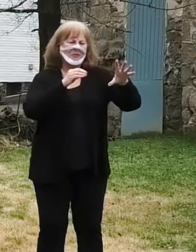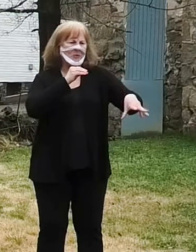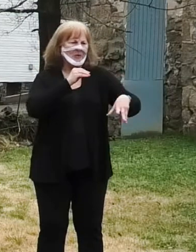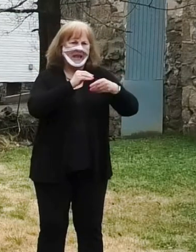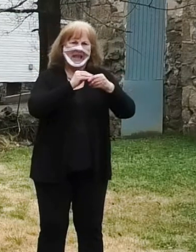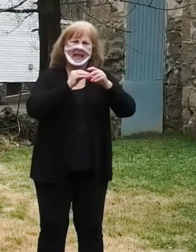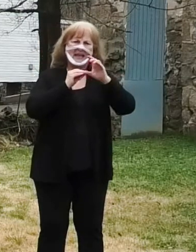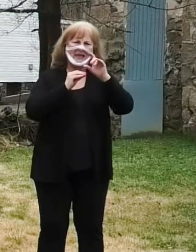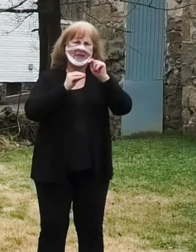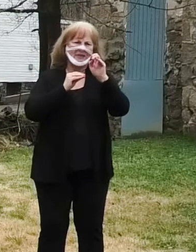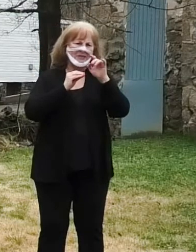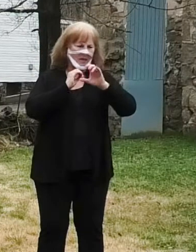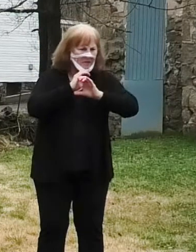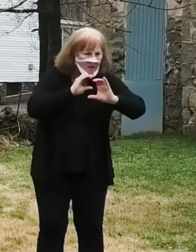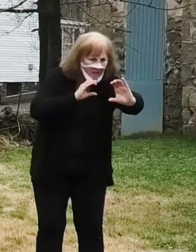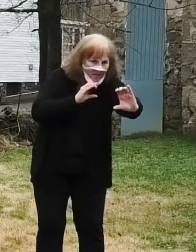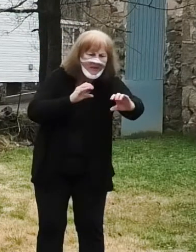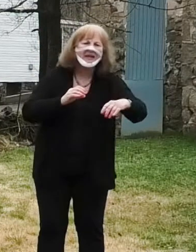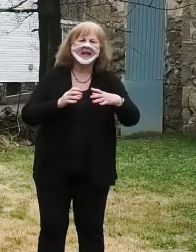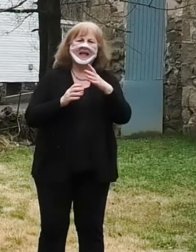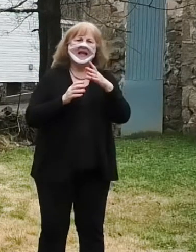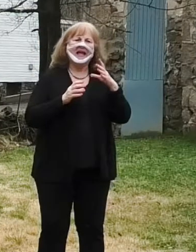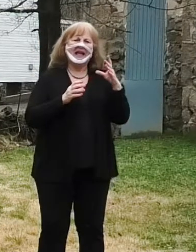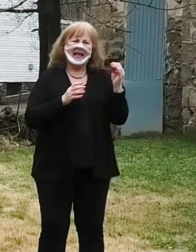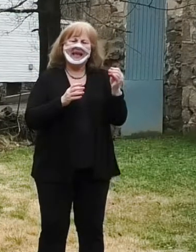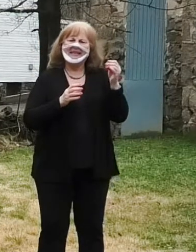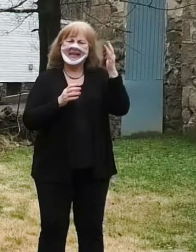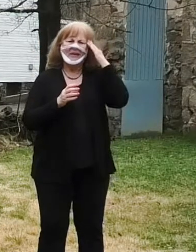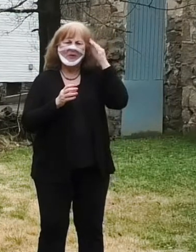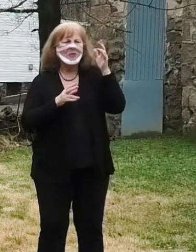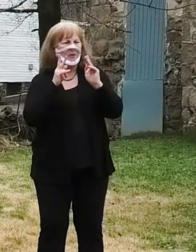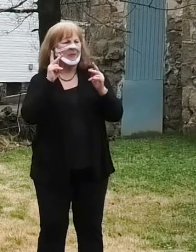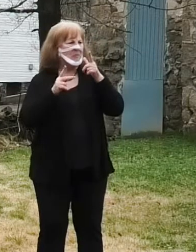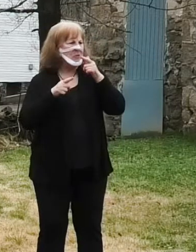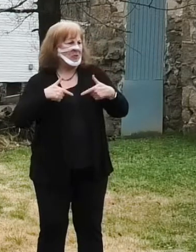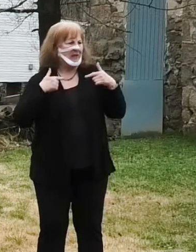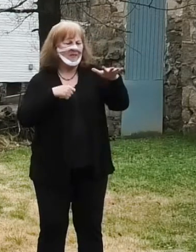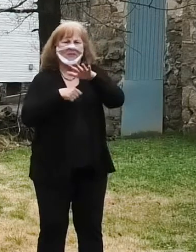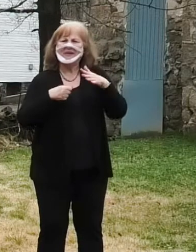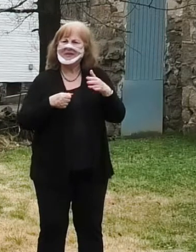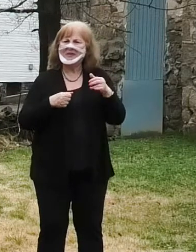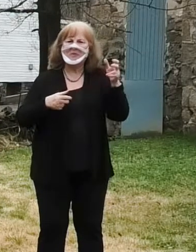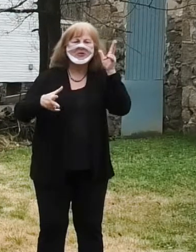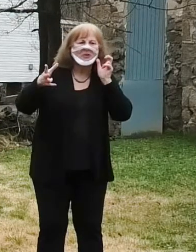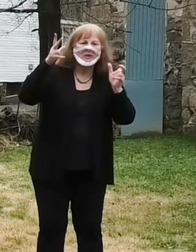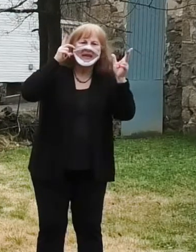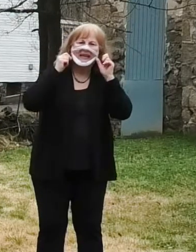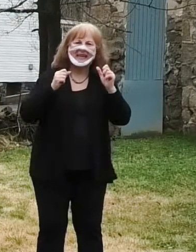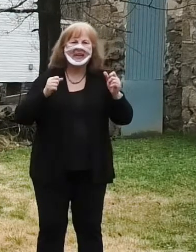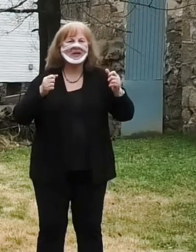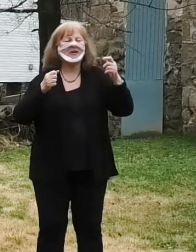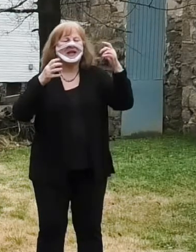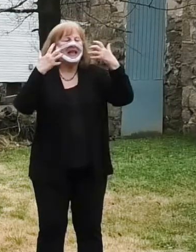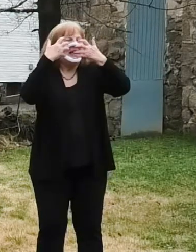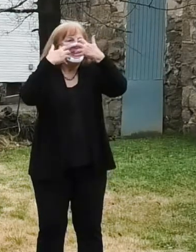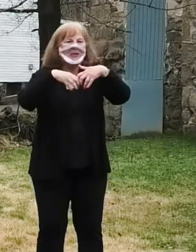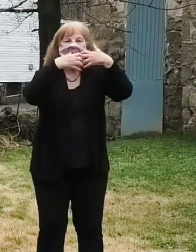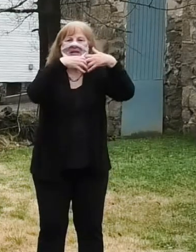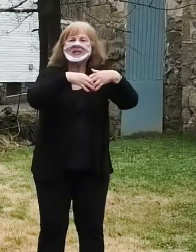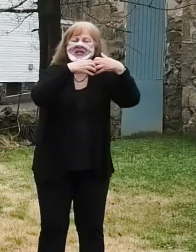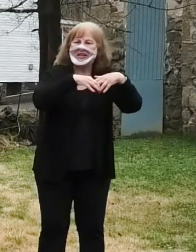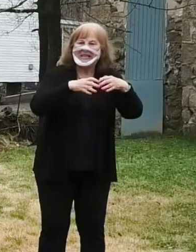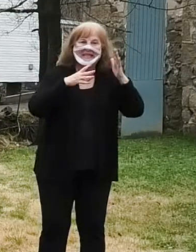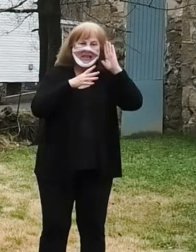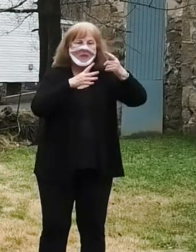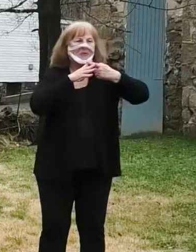for one, I imagine along with the rest of us, and particularly the residents of this place, are looking forward to hearing the roar of the machines that'll